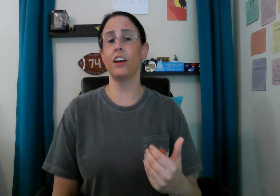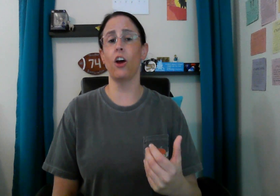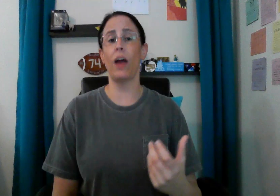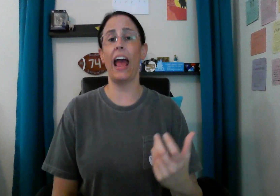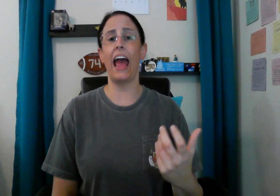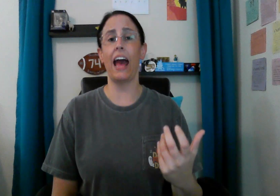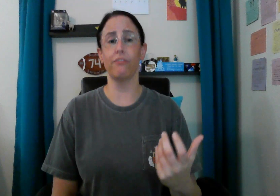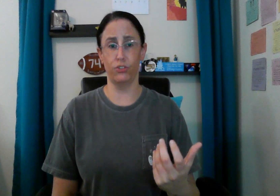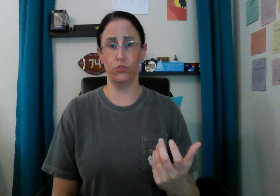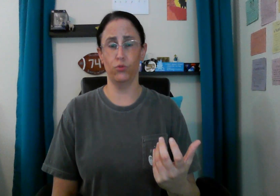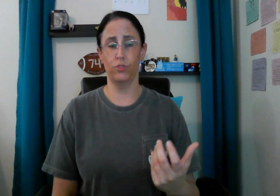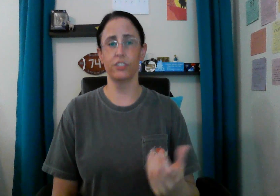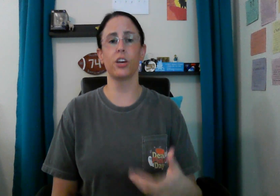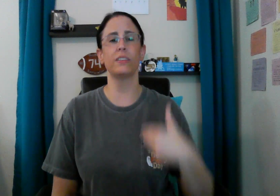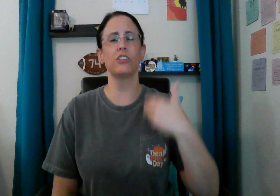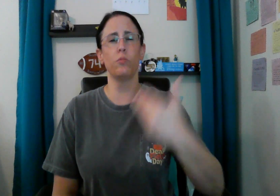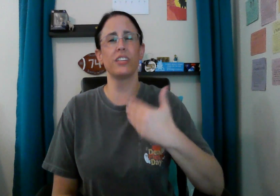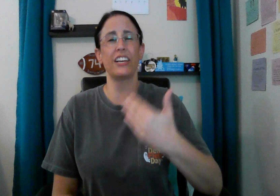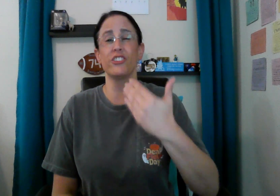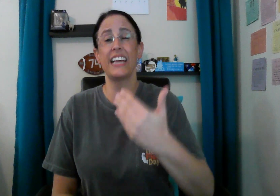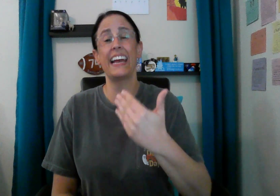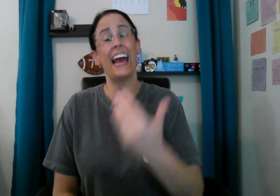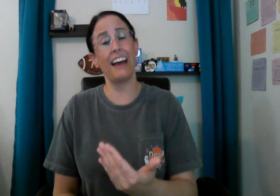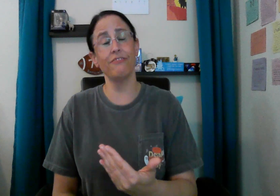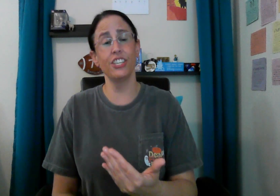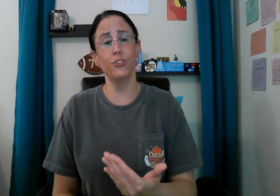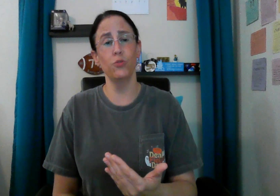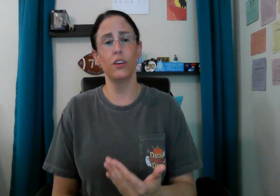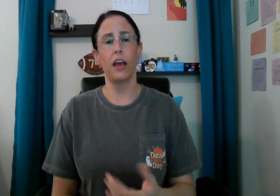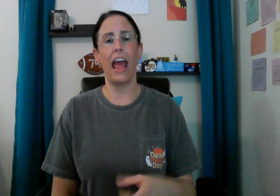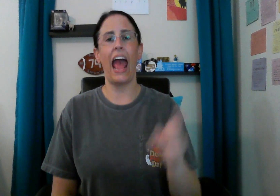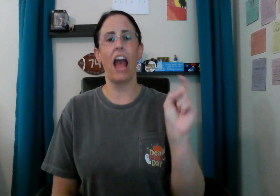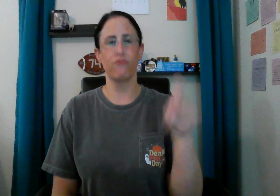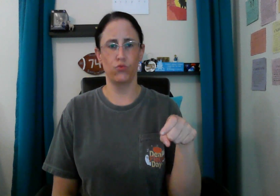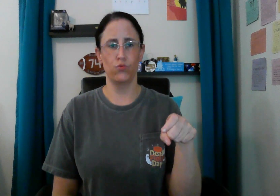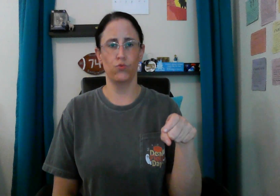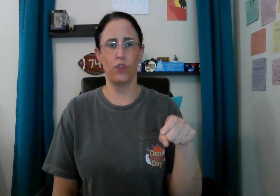A-V-V-O, avu. So it's almost like you're saying have to.